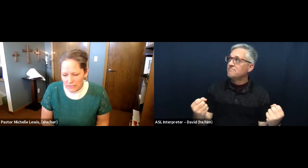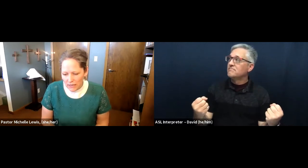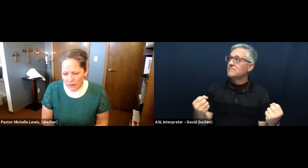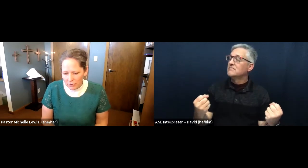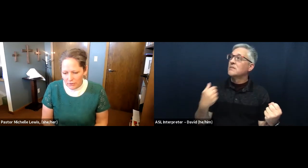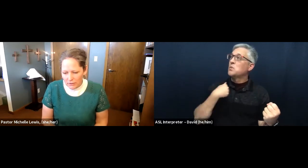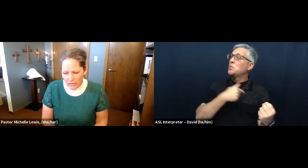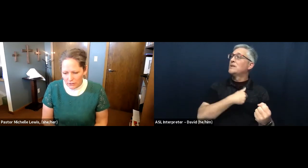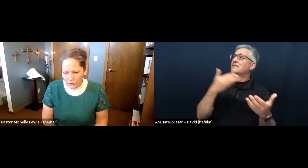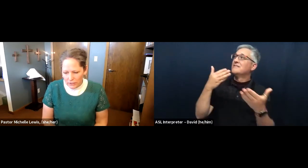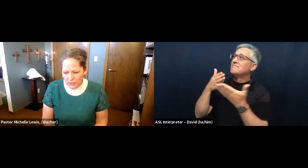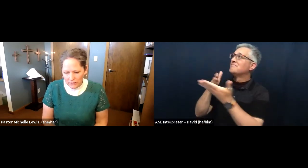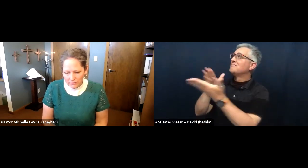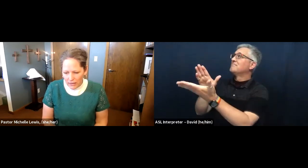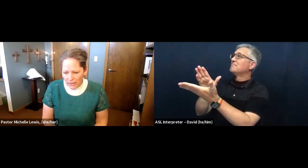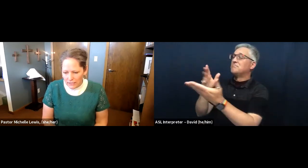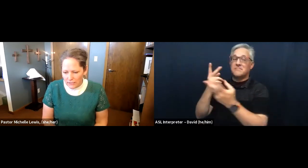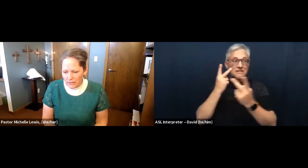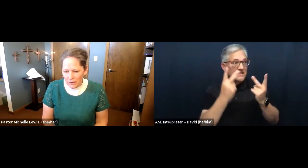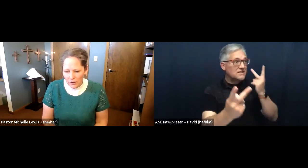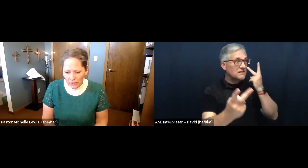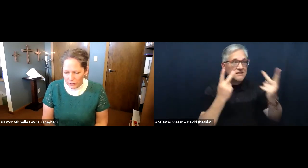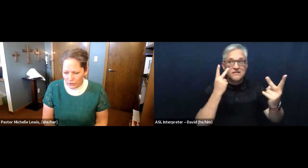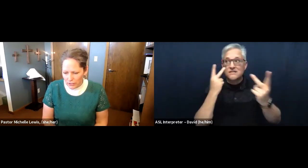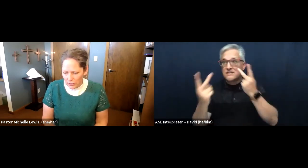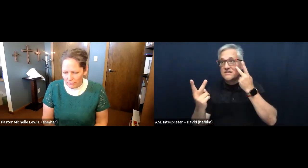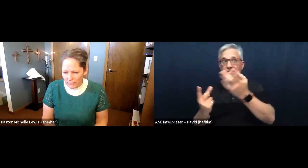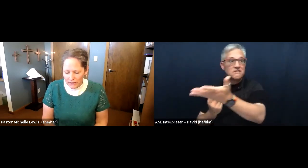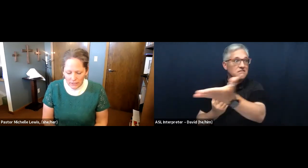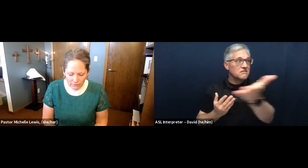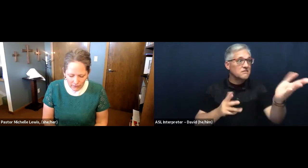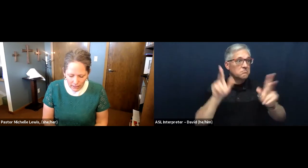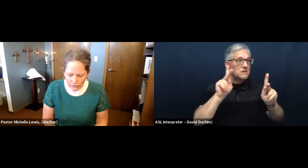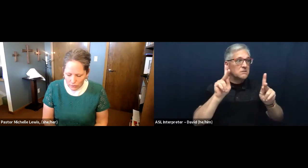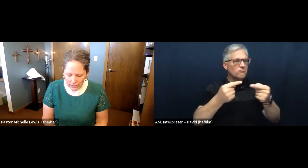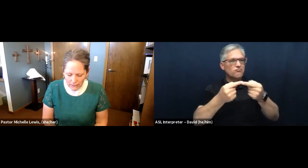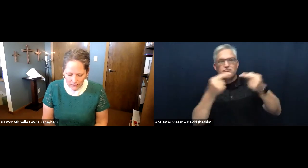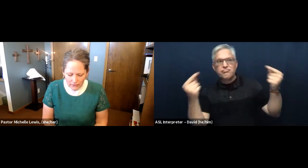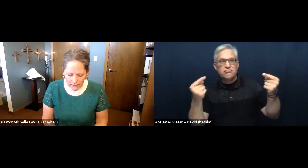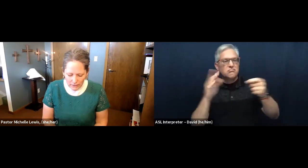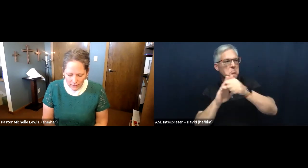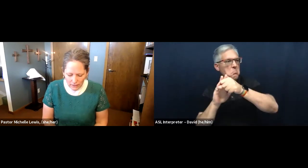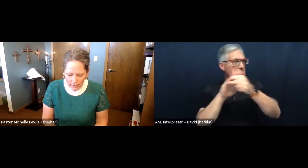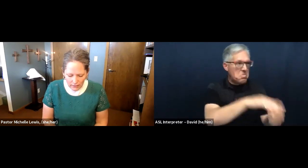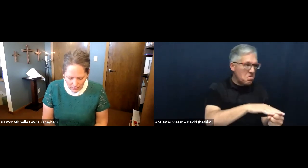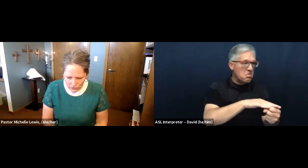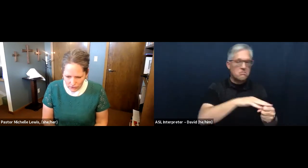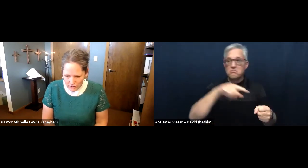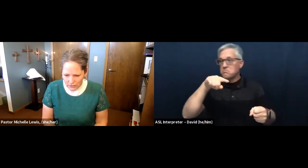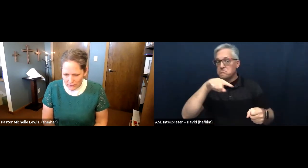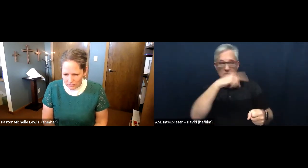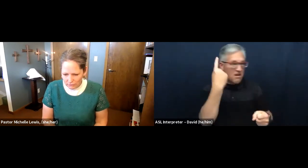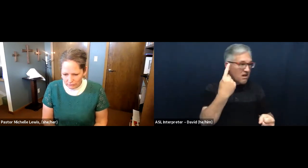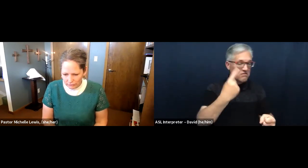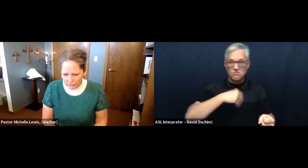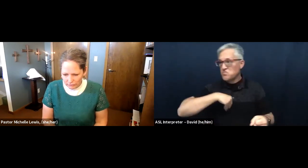to stop the hatred that divides our country, that divides races and